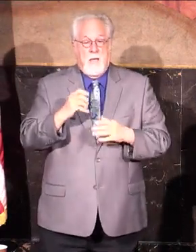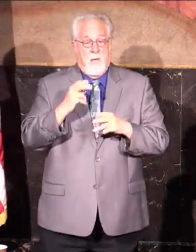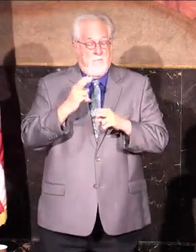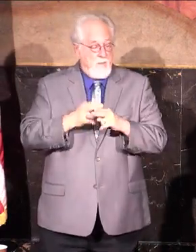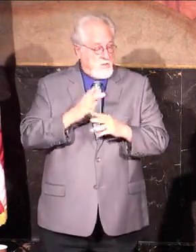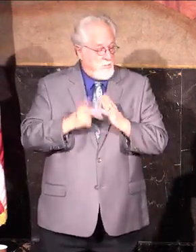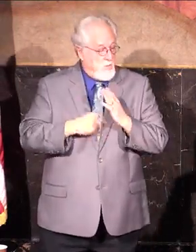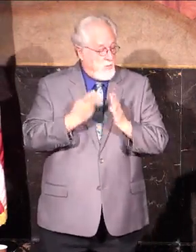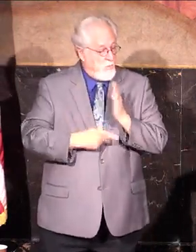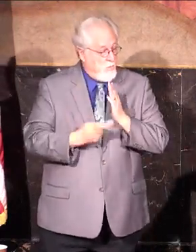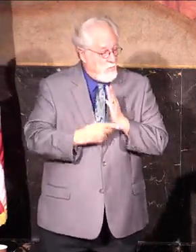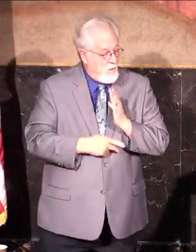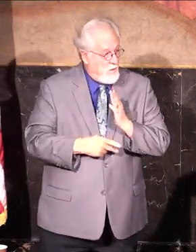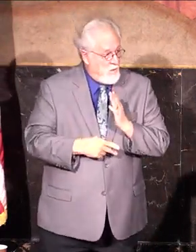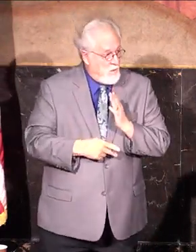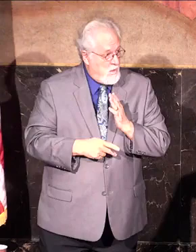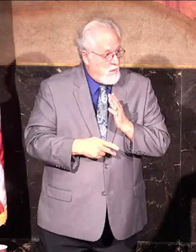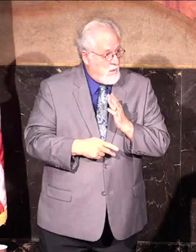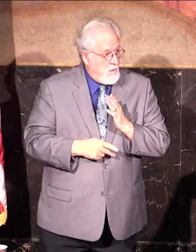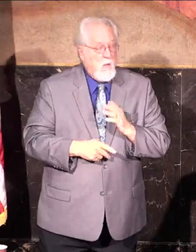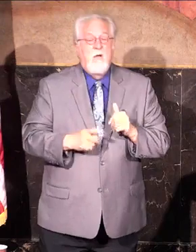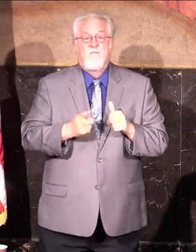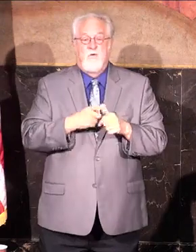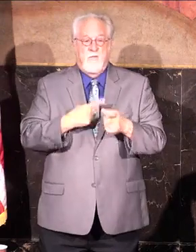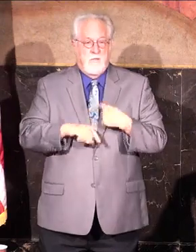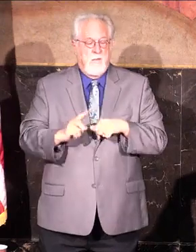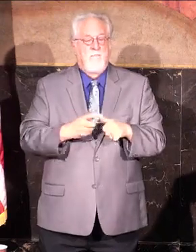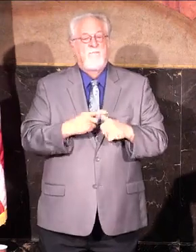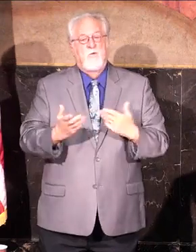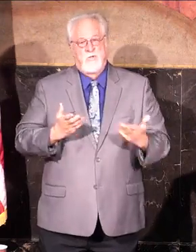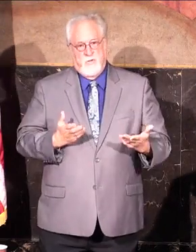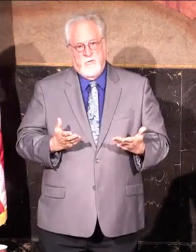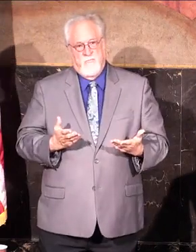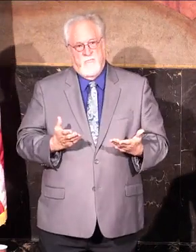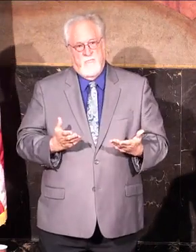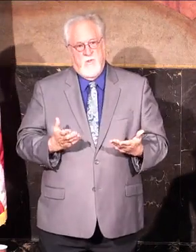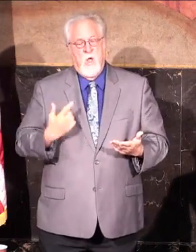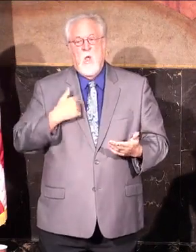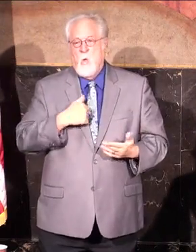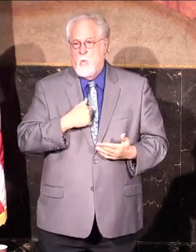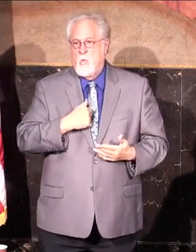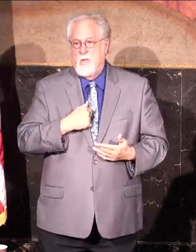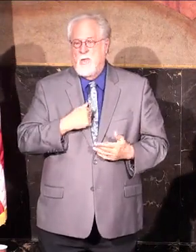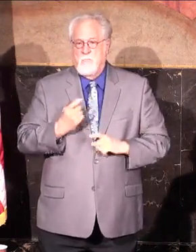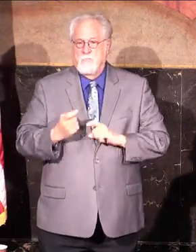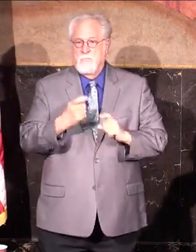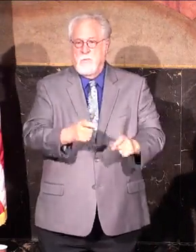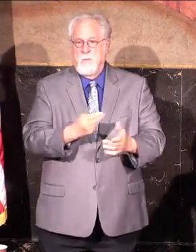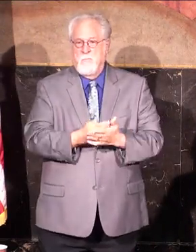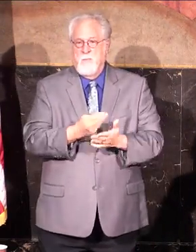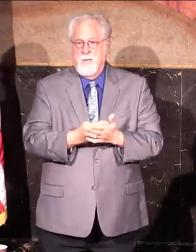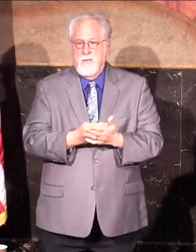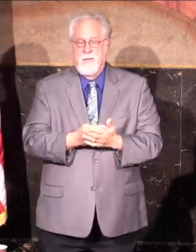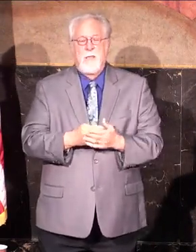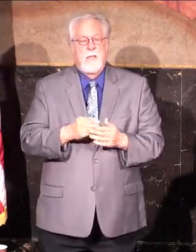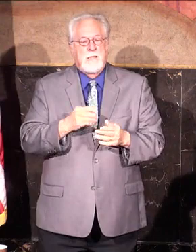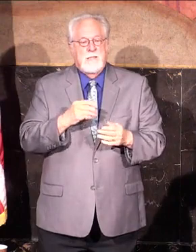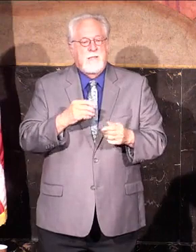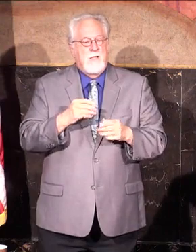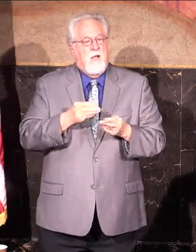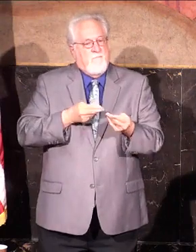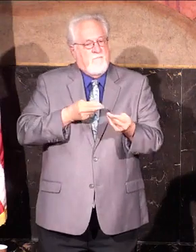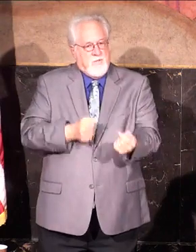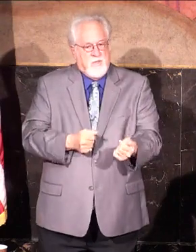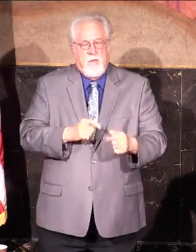program is that as it is on a first-come, first-served basis, we intend to allocate this money in a judicious fashion very